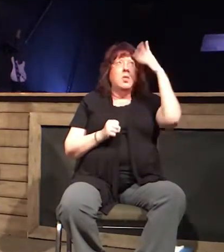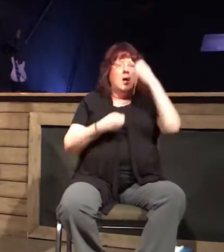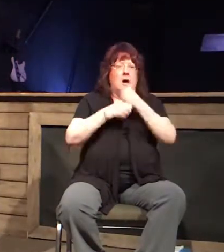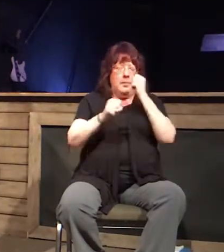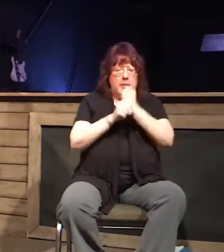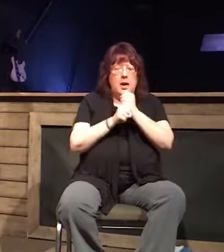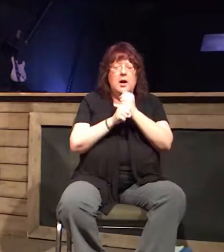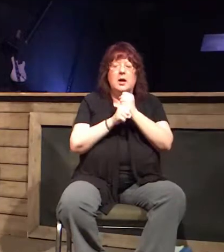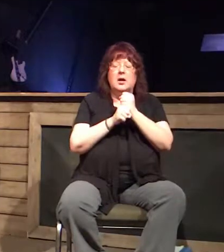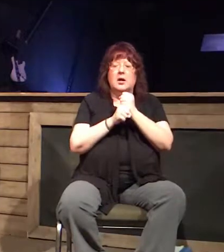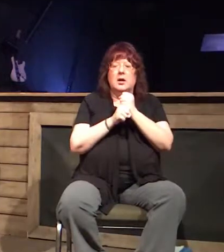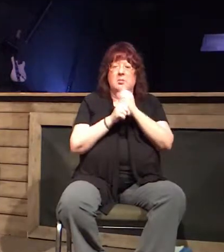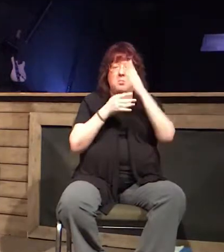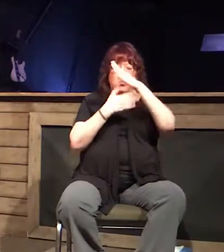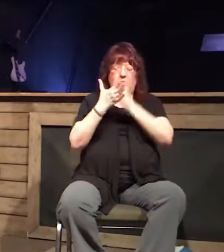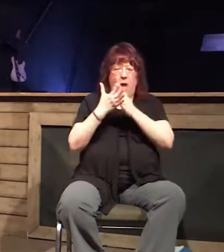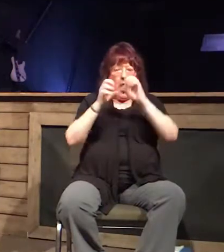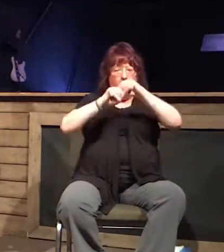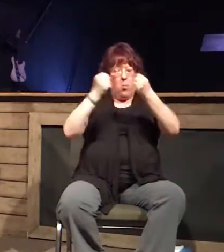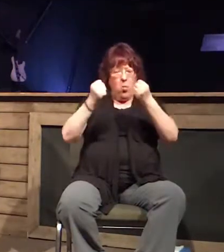God. And when